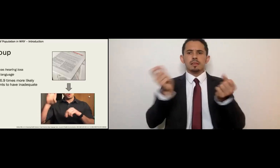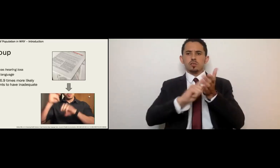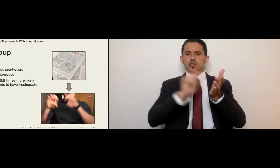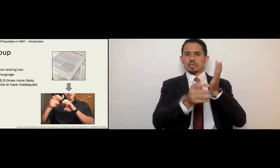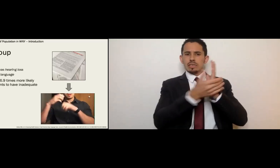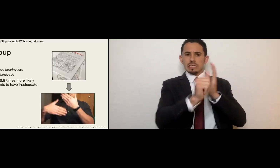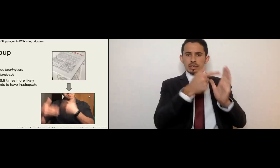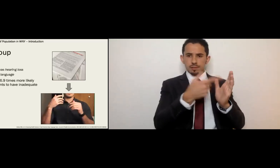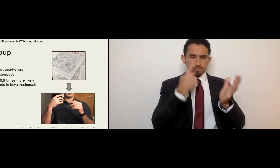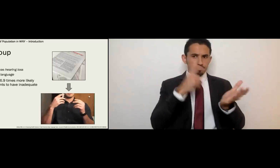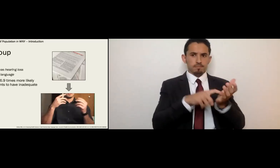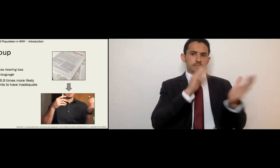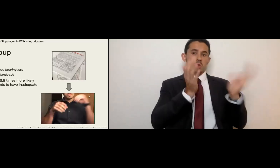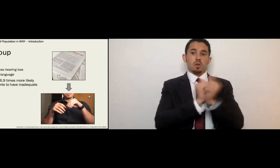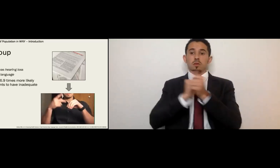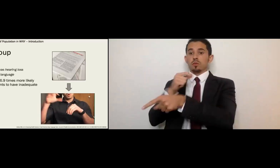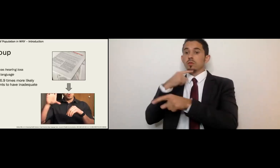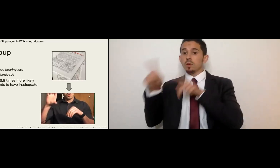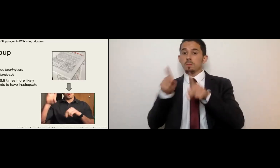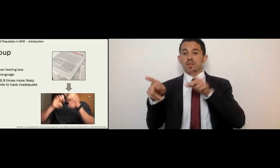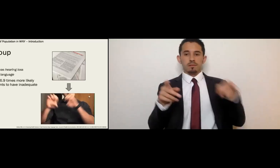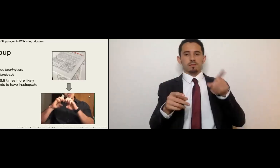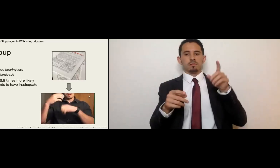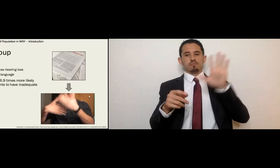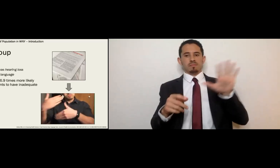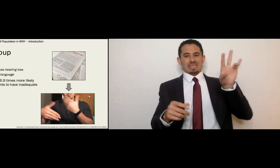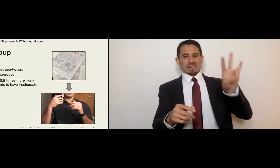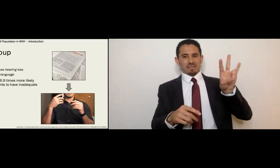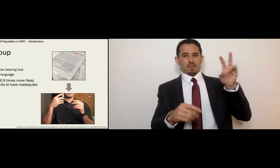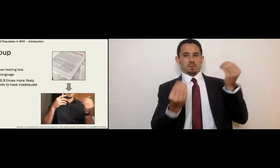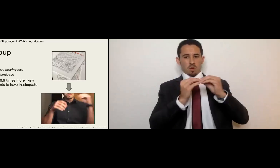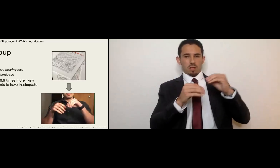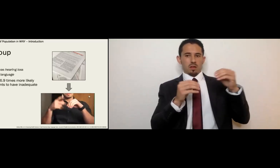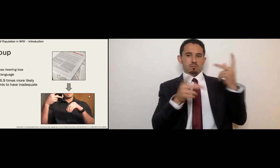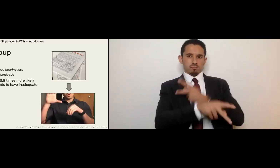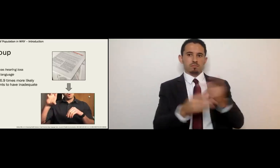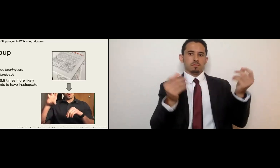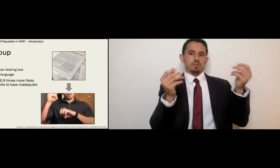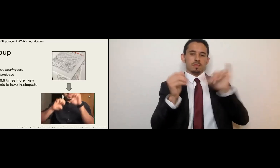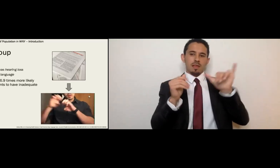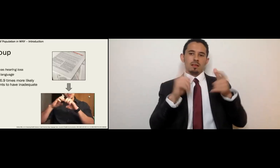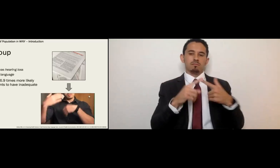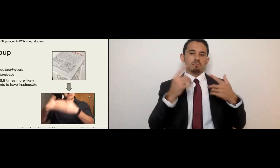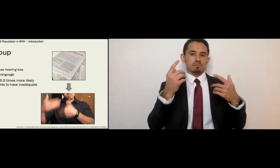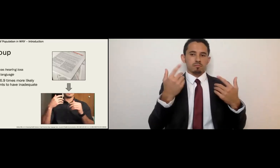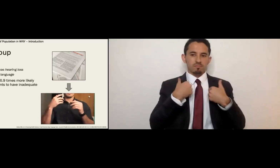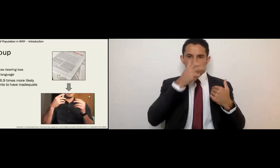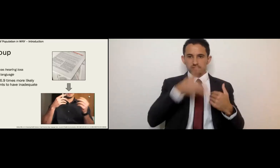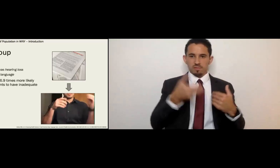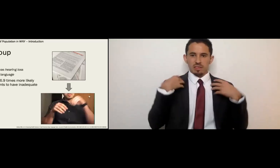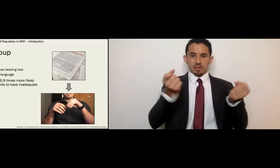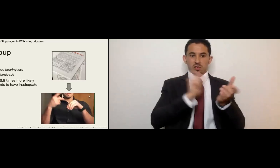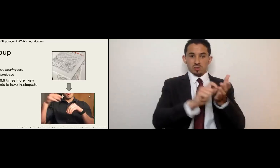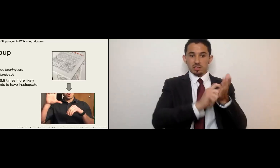There was one study that focused on health literacy skills of deaf people and their peers. They found that deaf individuals